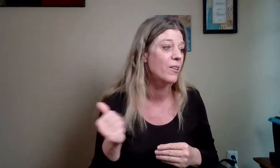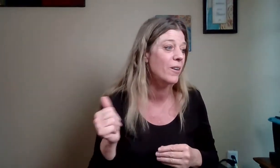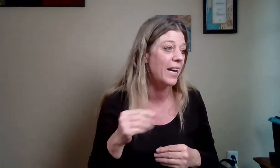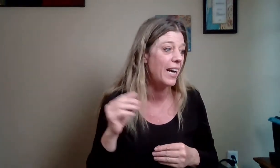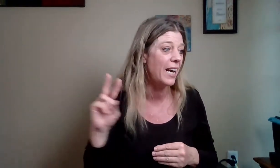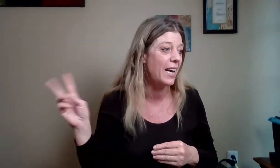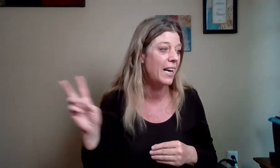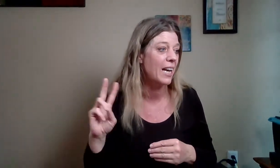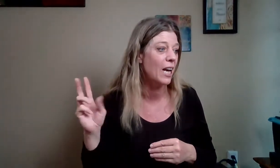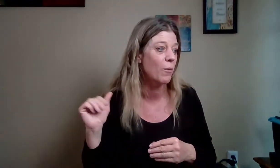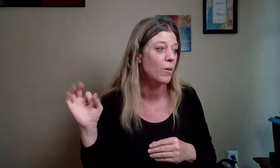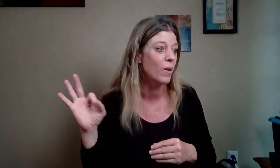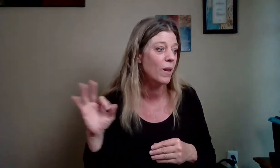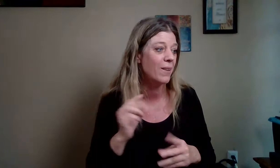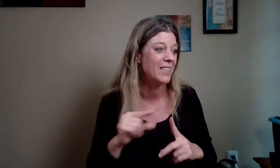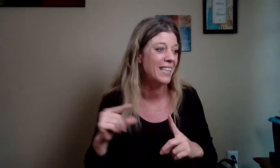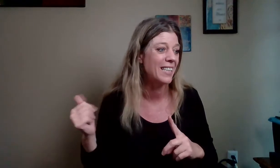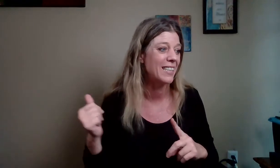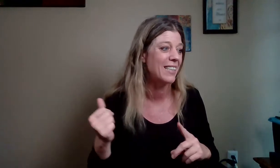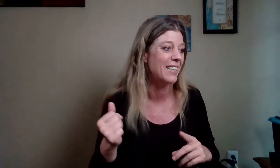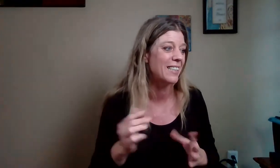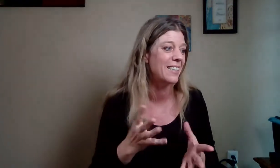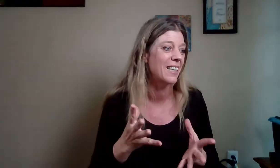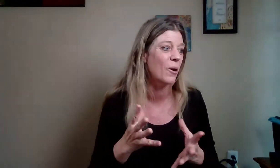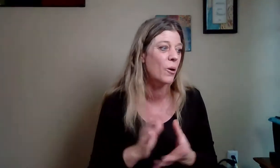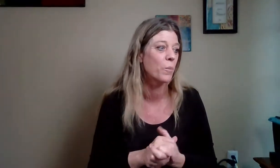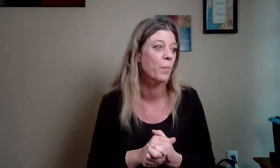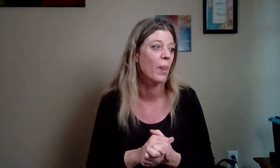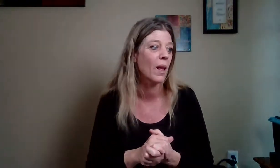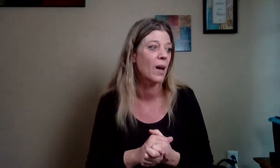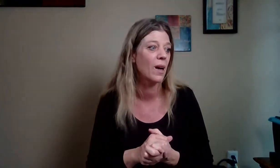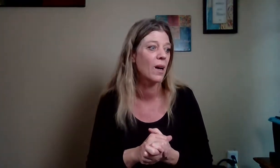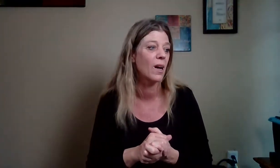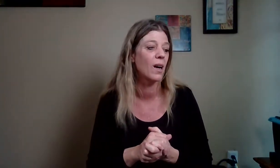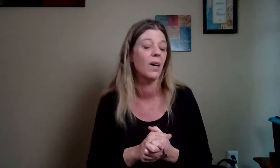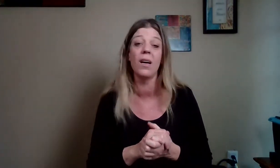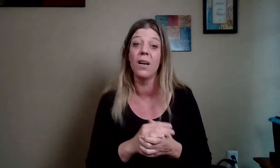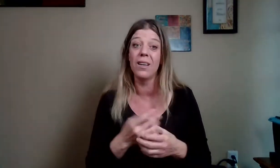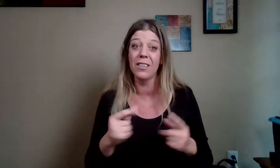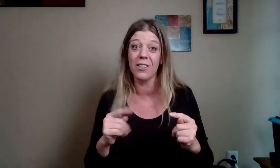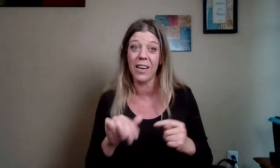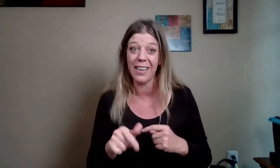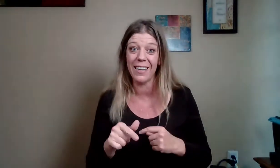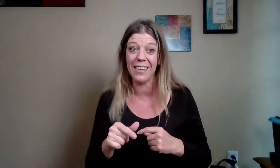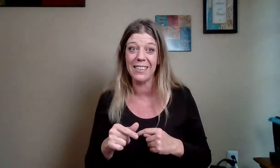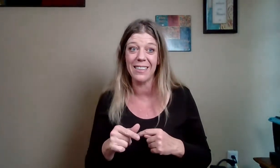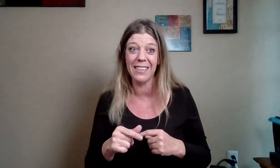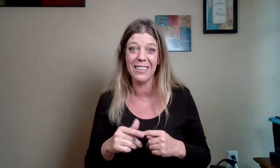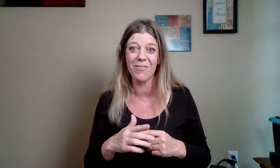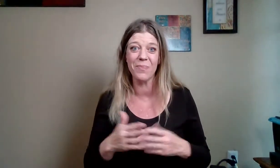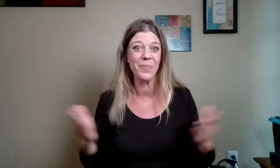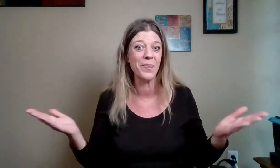you a couple of sentences. So, try this.